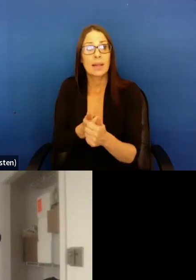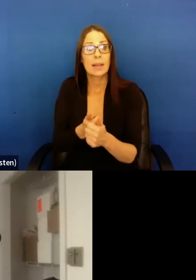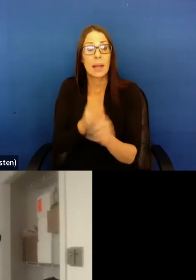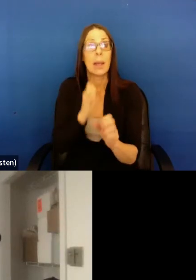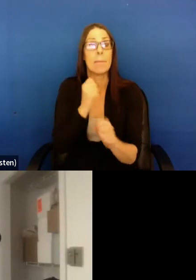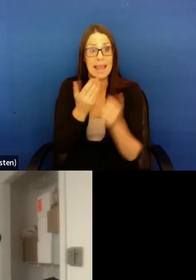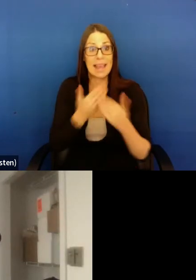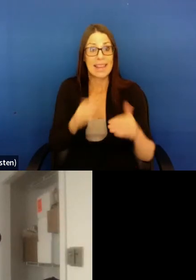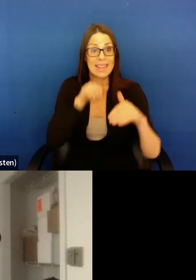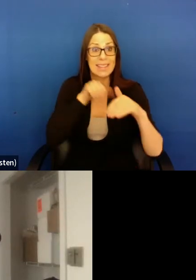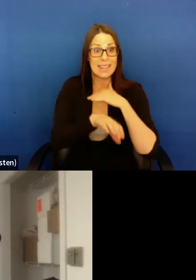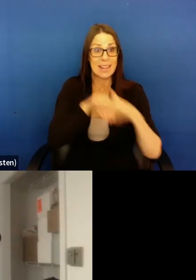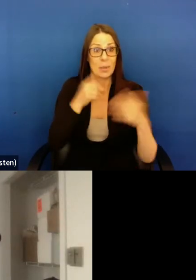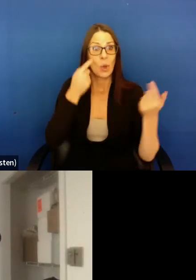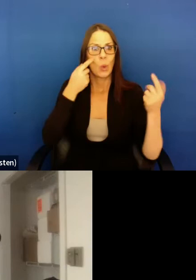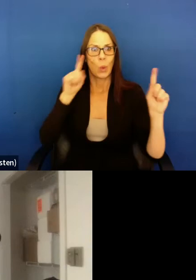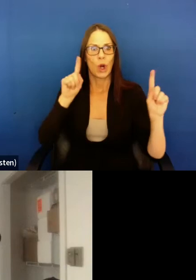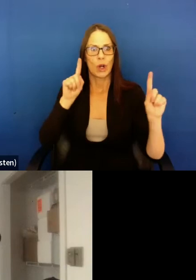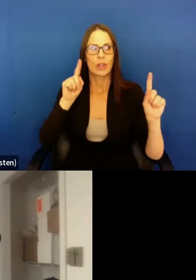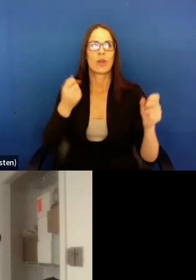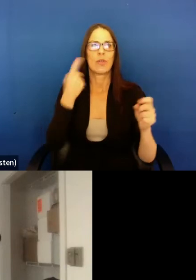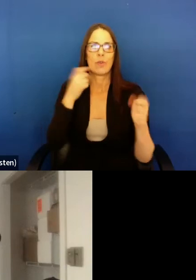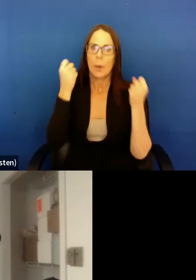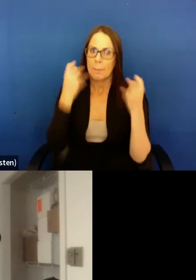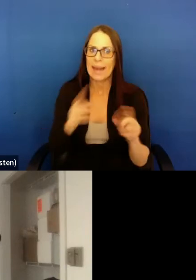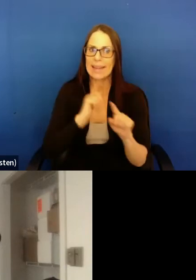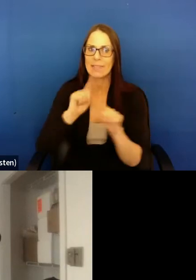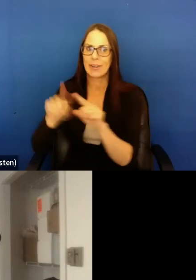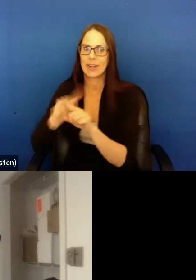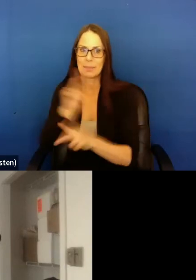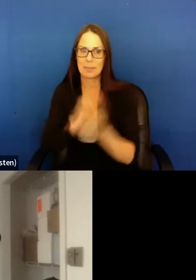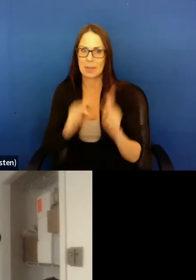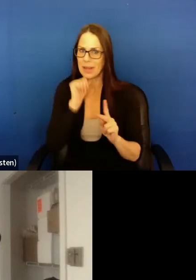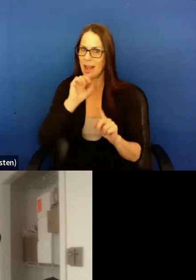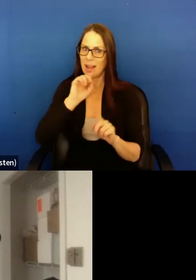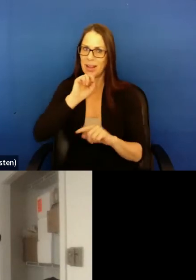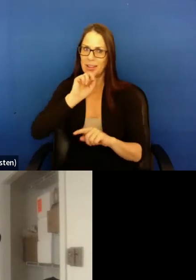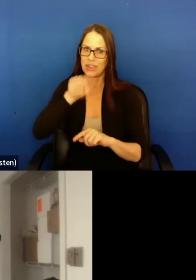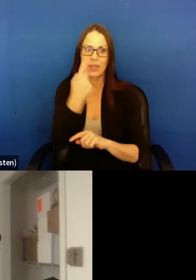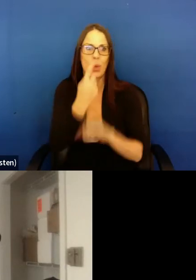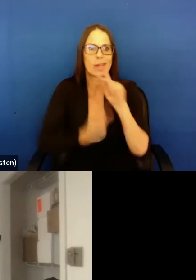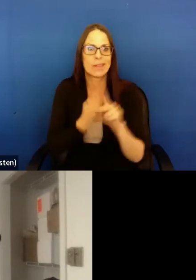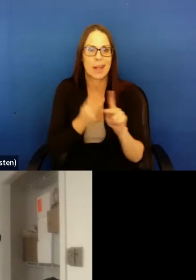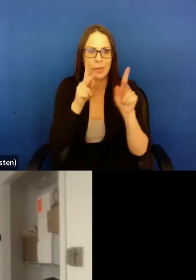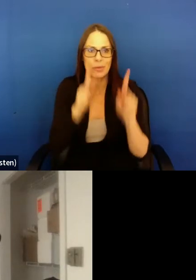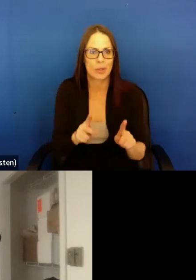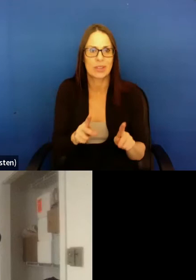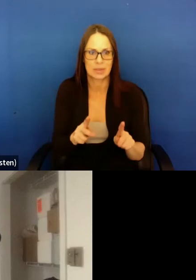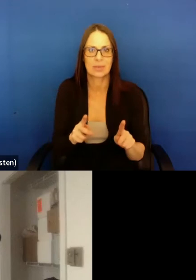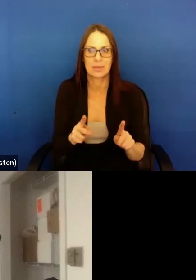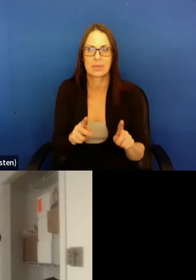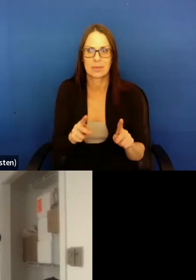working for a lot of people, not just one type of person. I think that's kind of what it comes down to. I